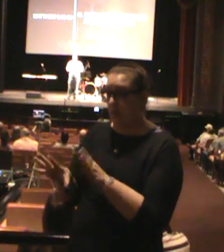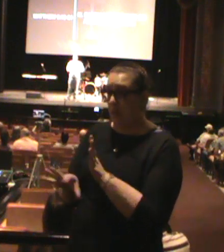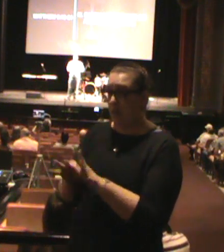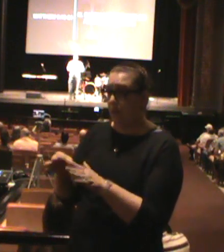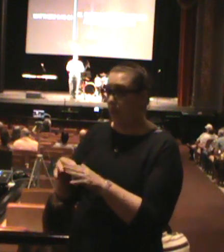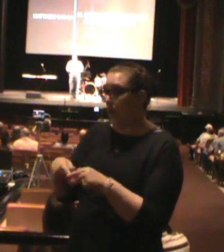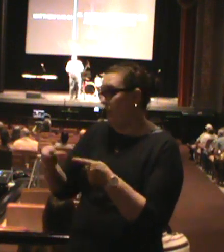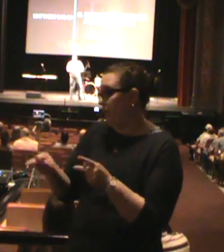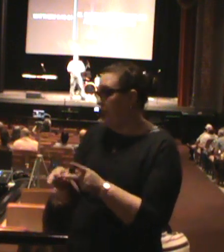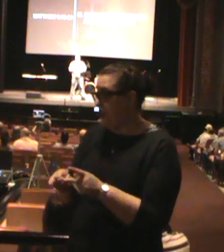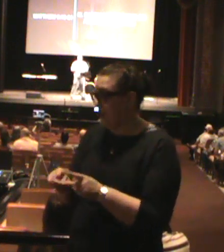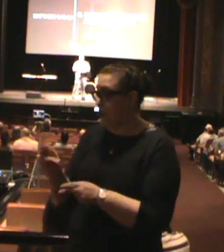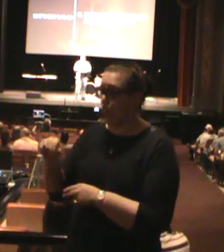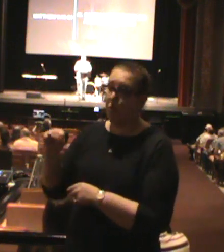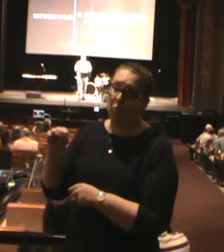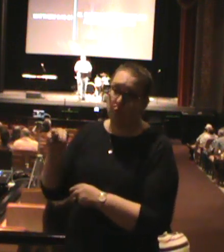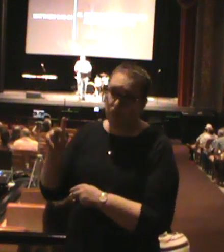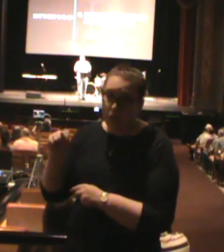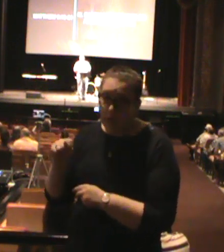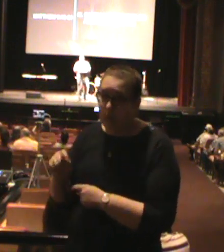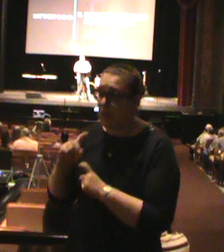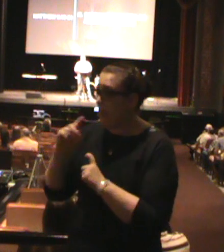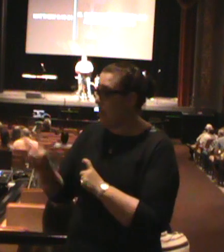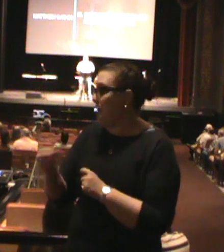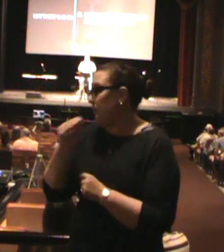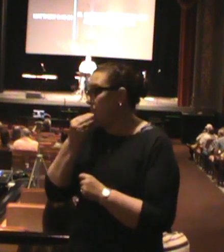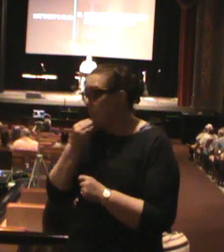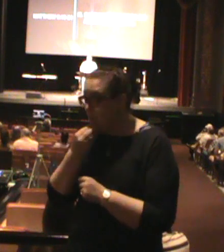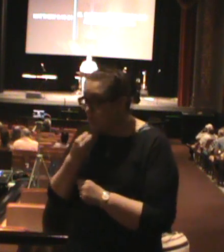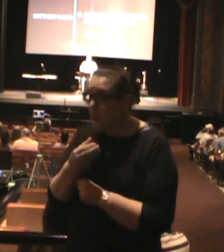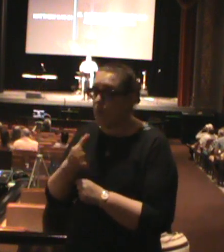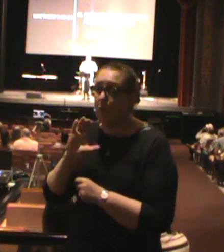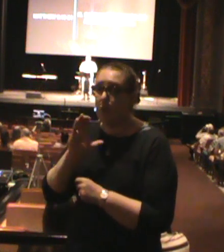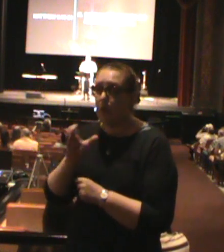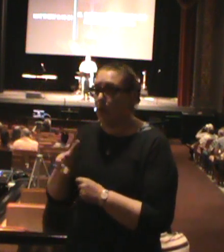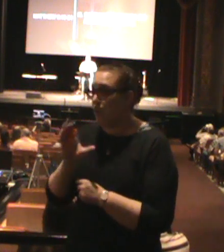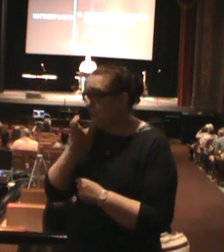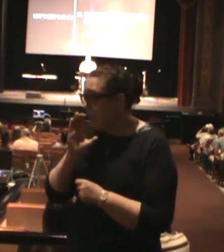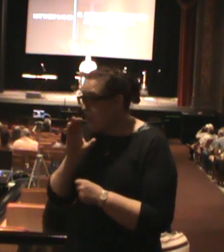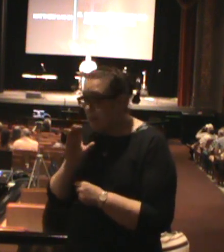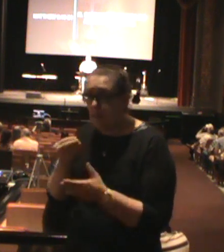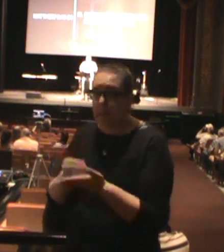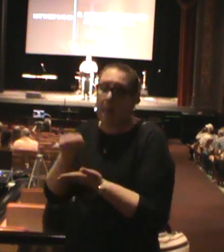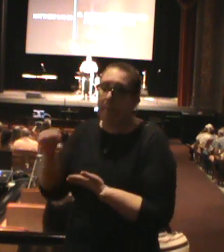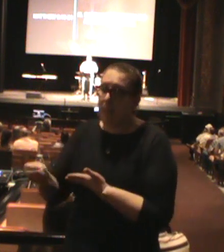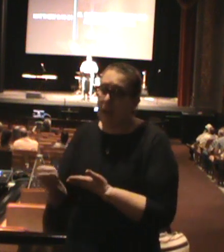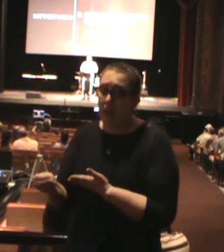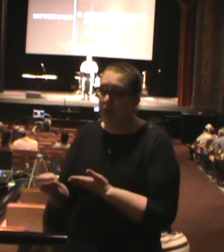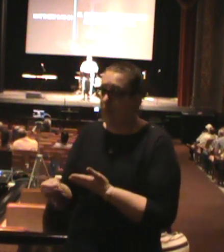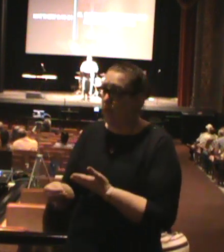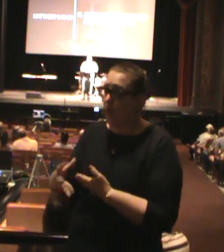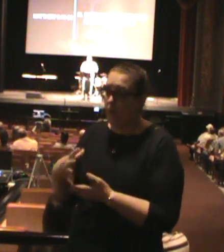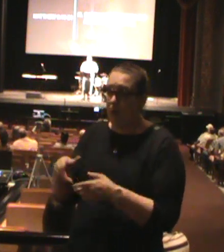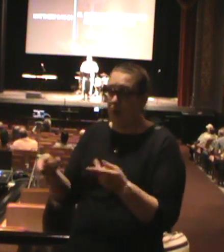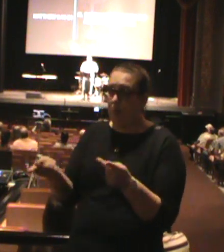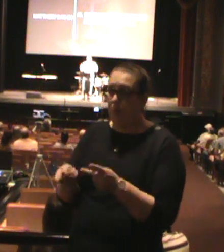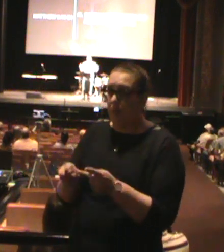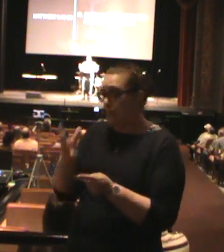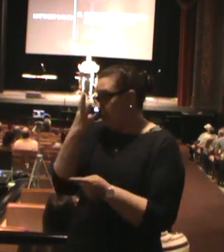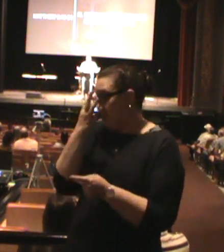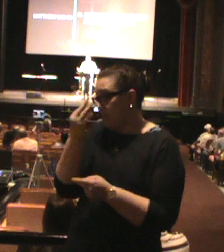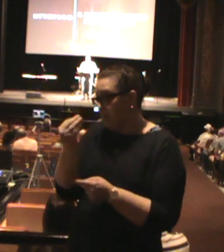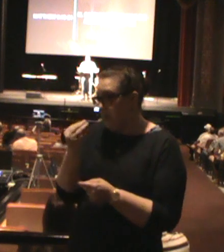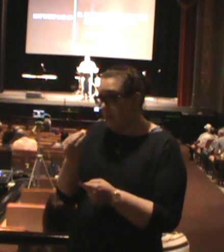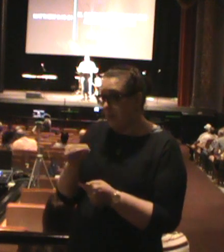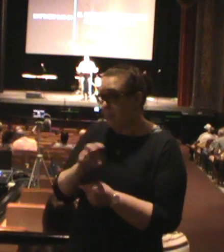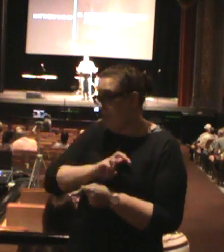to have them. They had to provide refreshments. They had to pay for their own lodging and their own transportation to all the places